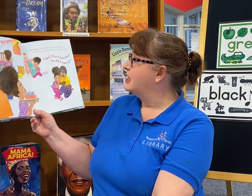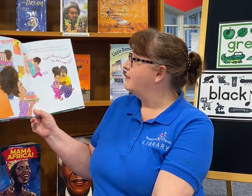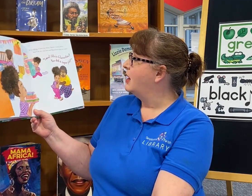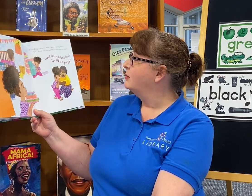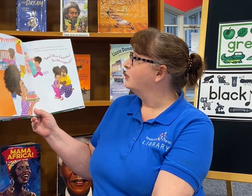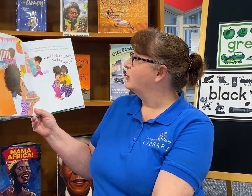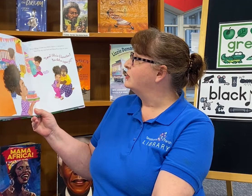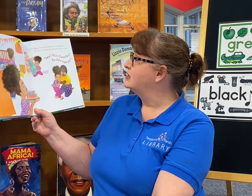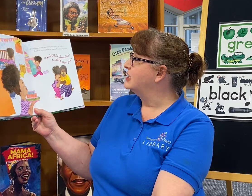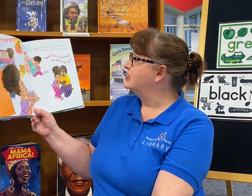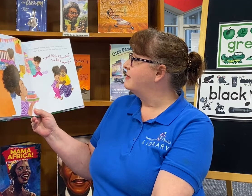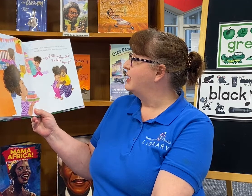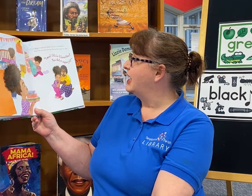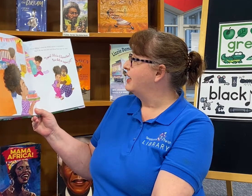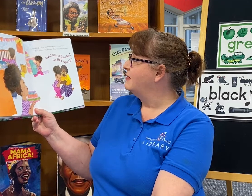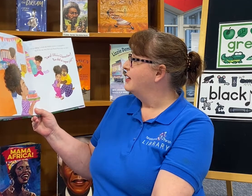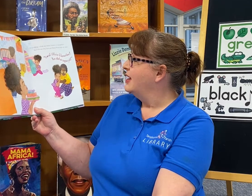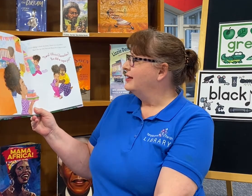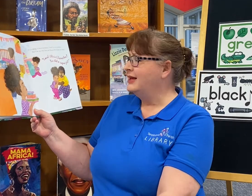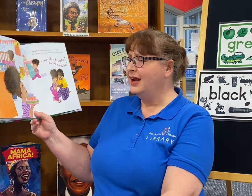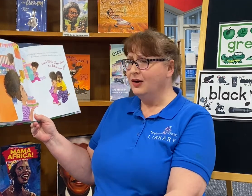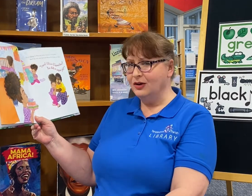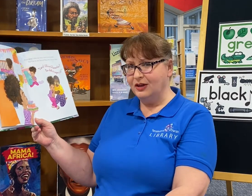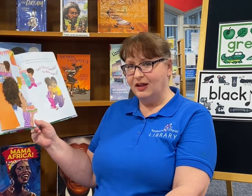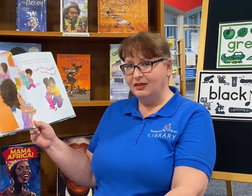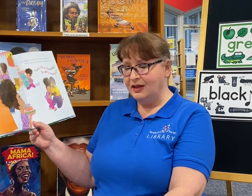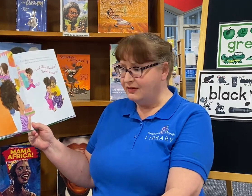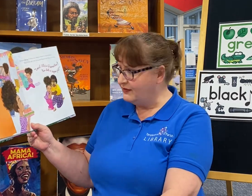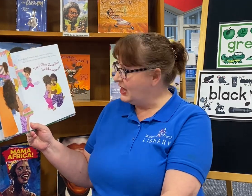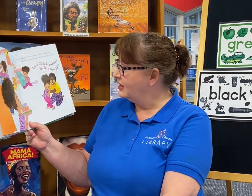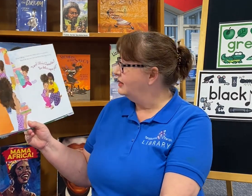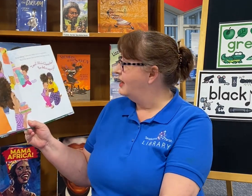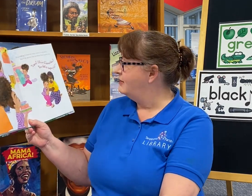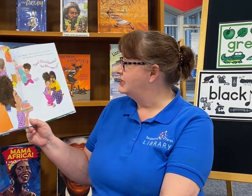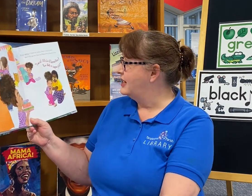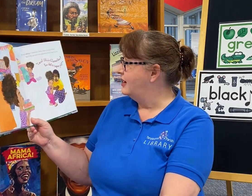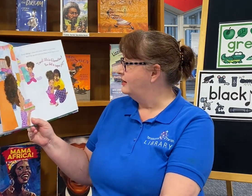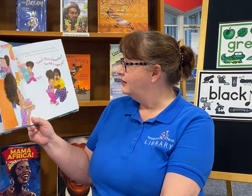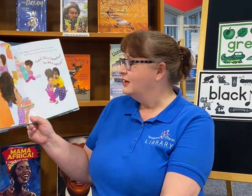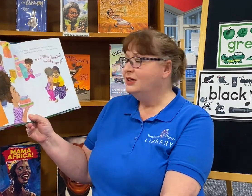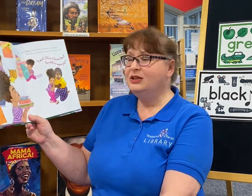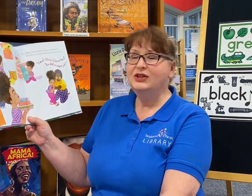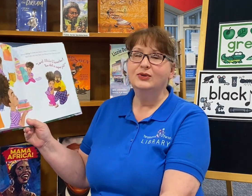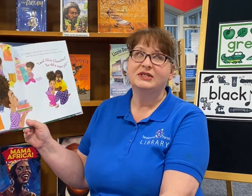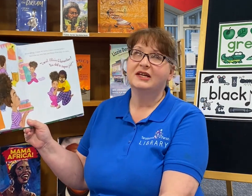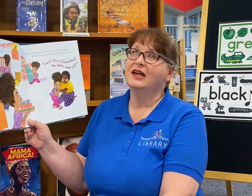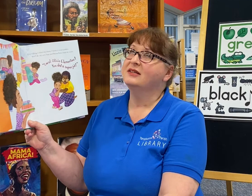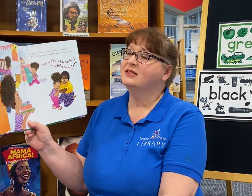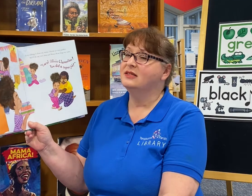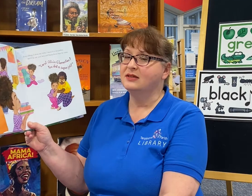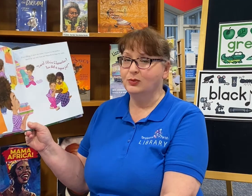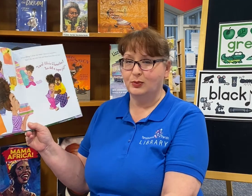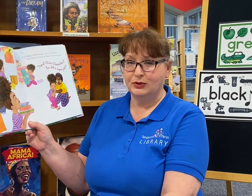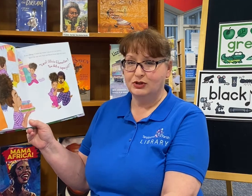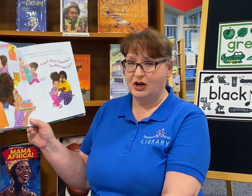Mama Rose sings my name. "Carol Olivia Clementine, You did a super